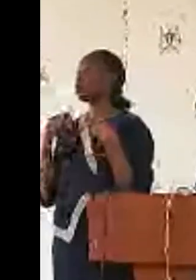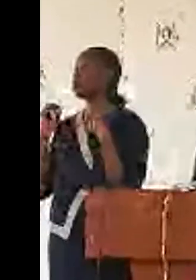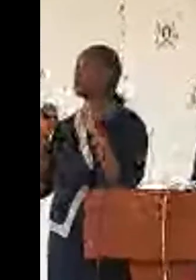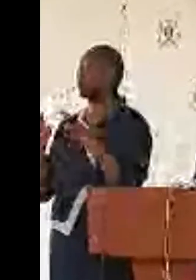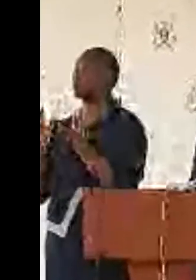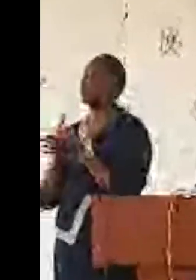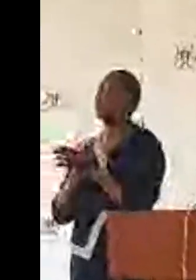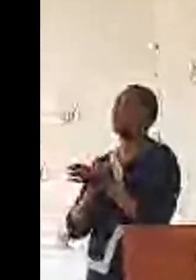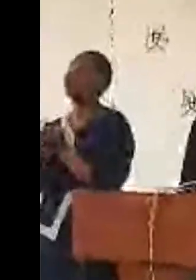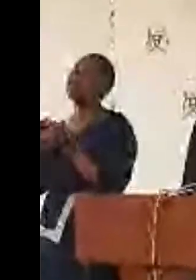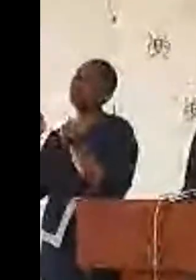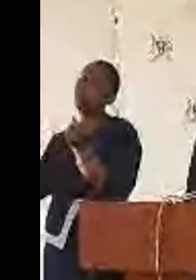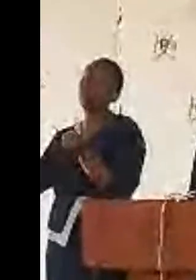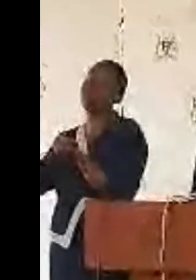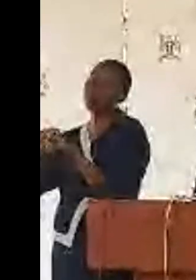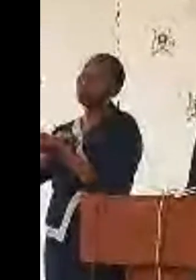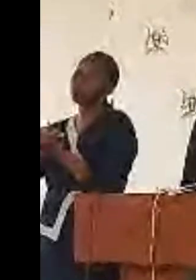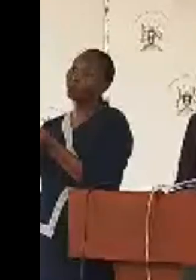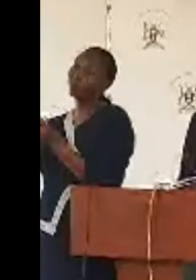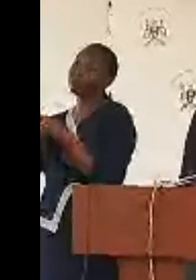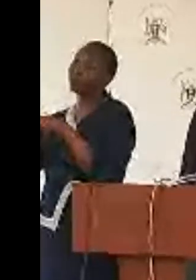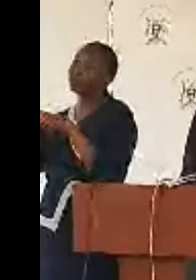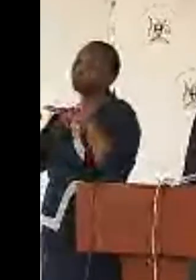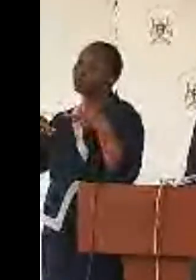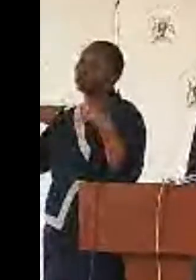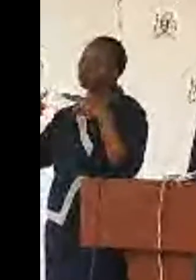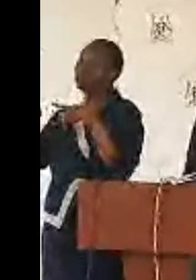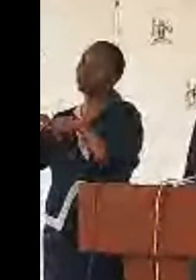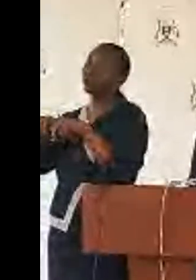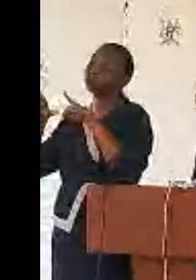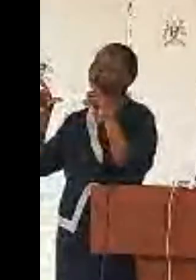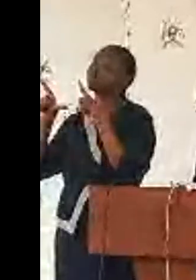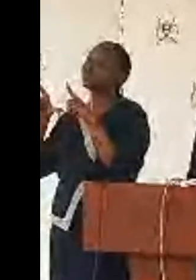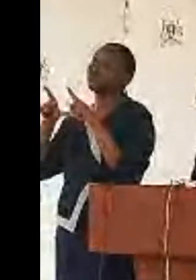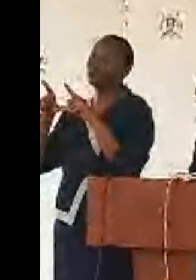kubanga kijja kutaataaganya obubonero bwabwe ku nkomerero ya byonna.